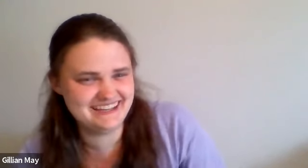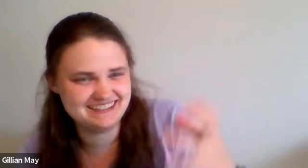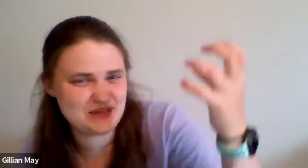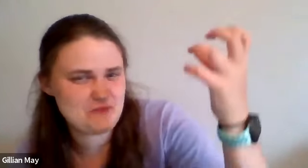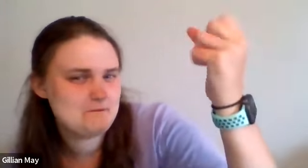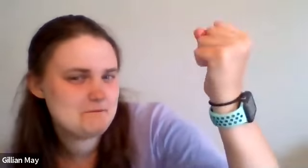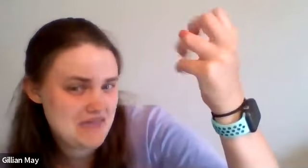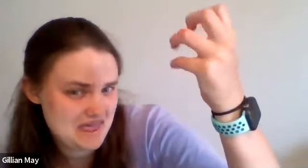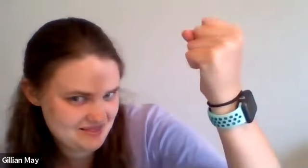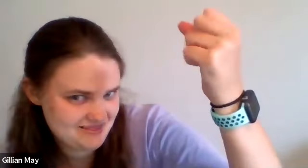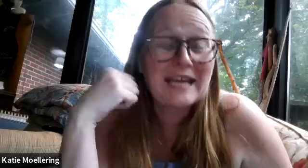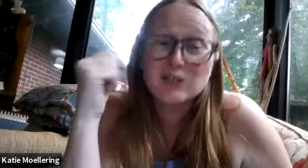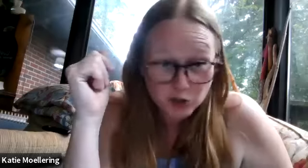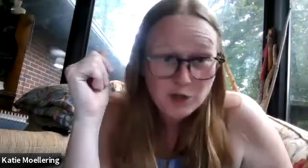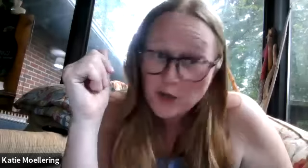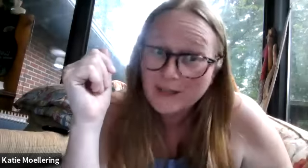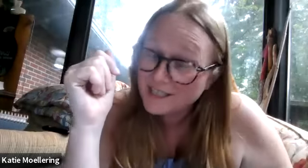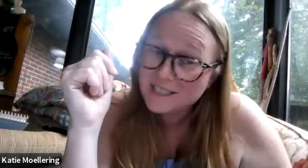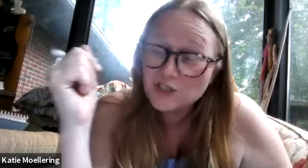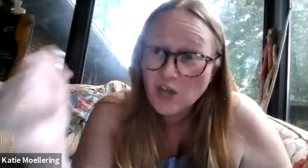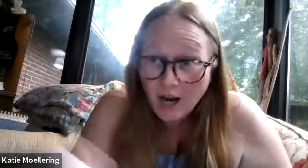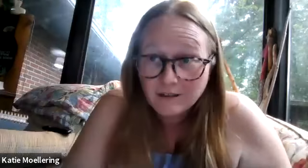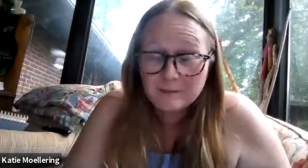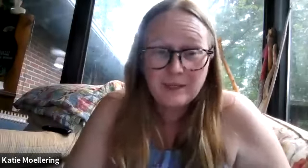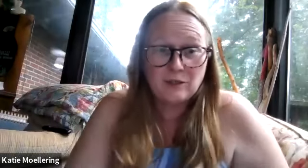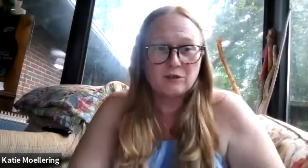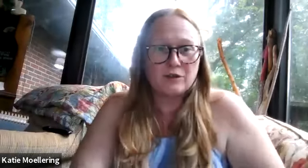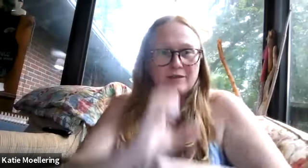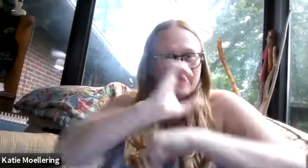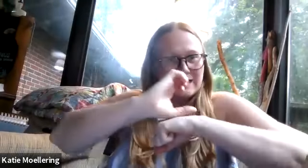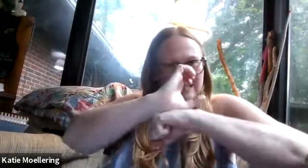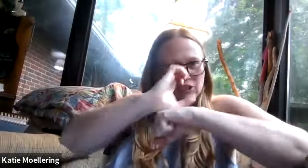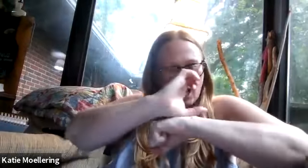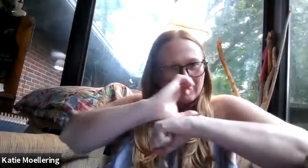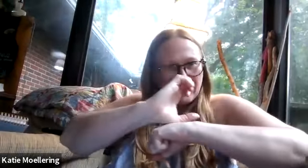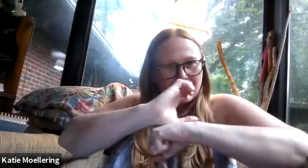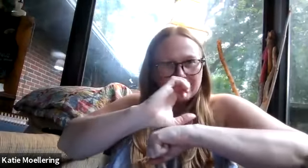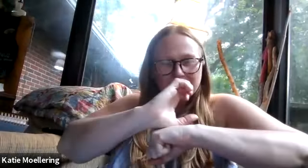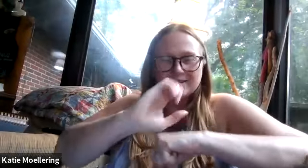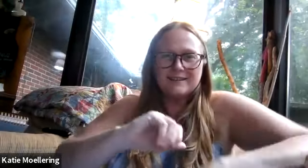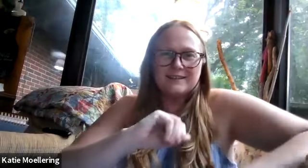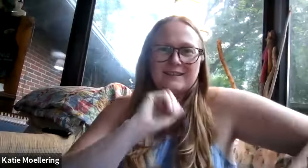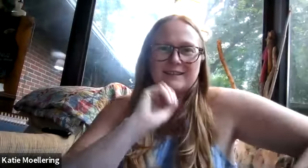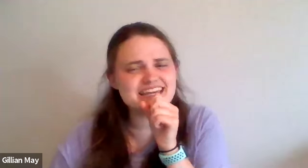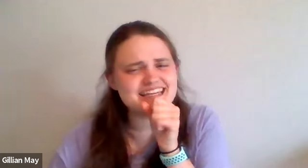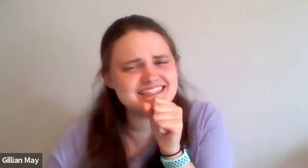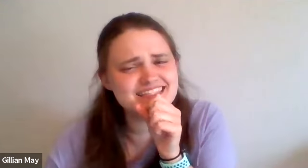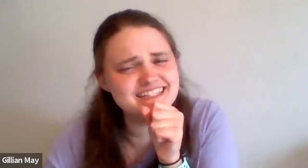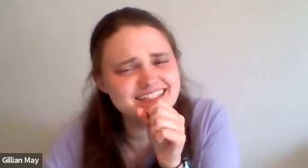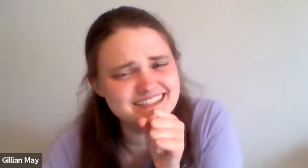No, I'm saying it's true unless it's chocolate milk. Isn't this chocolate? But what is